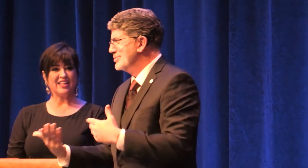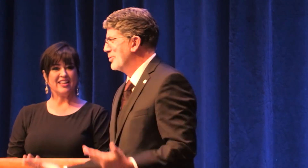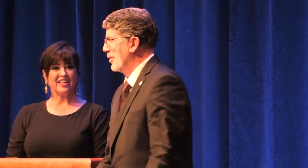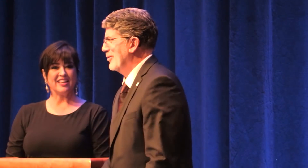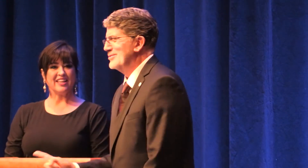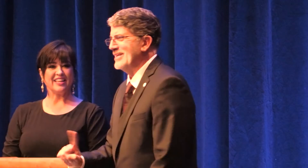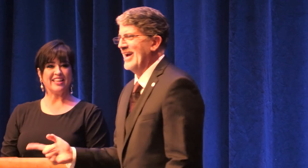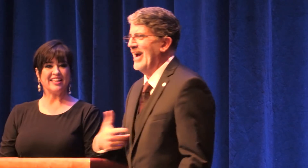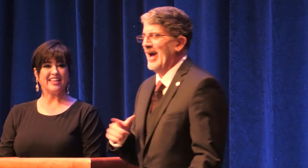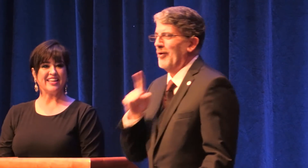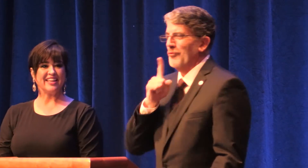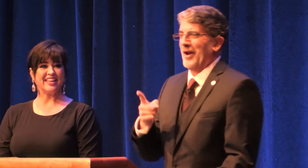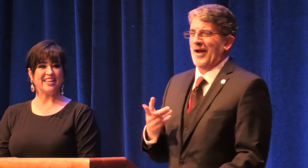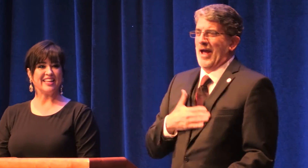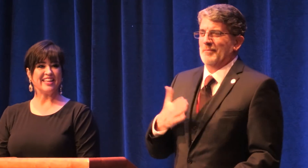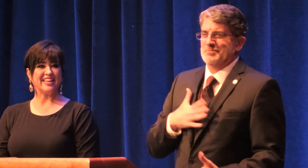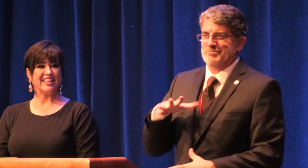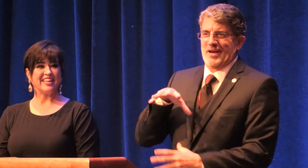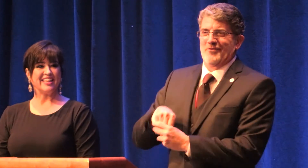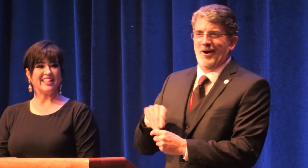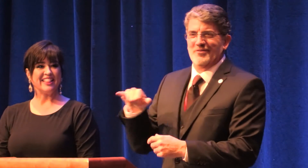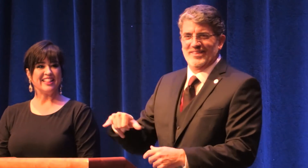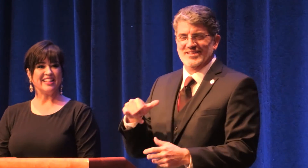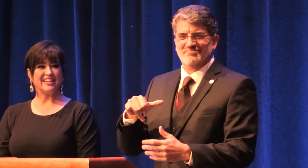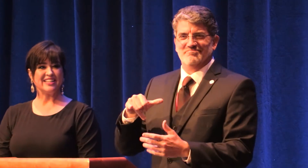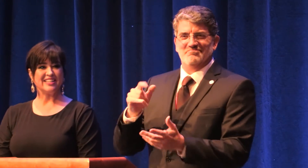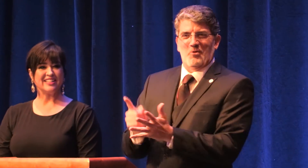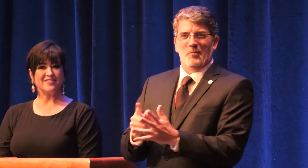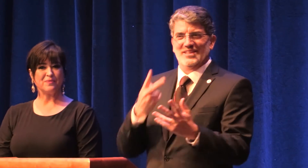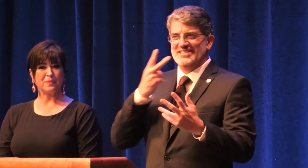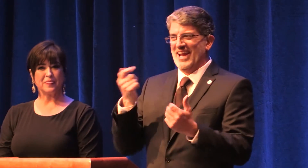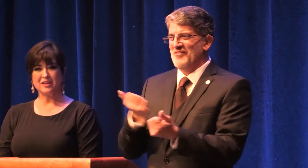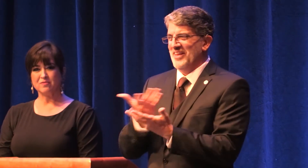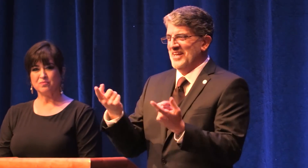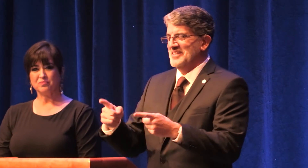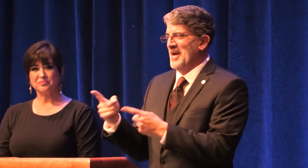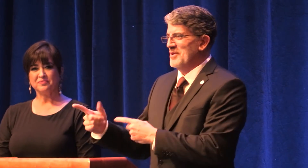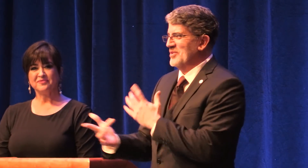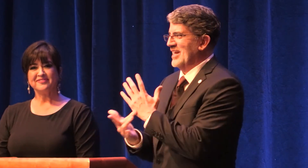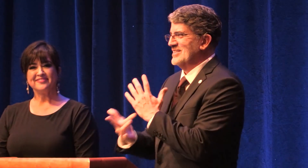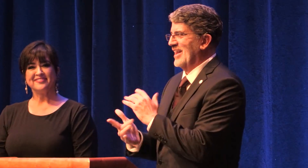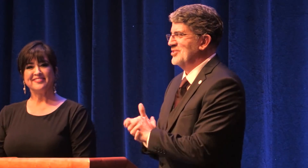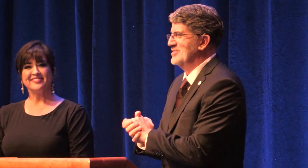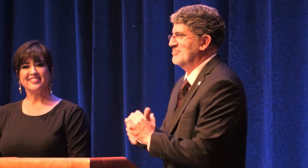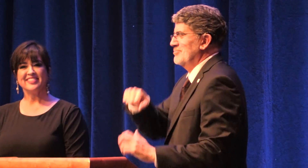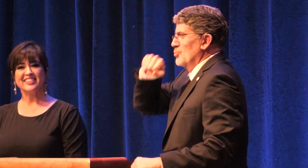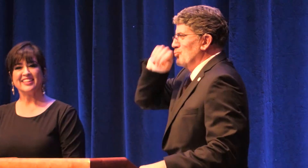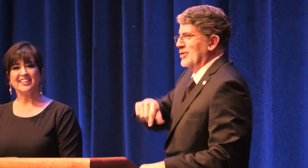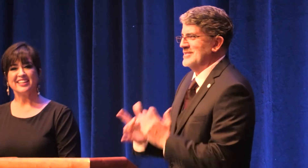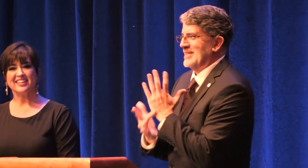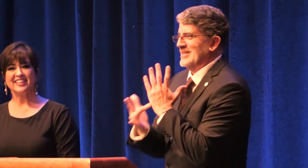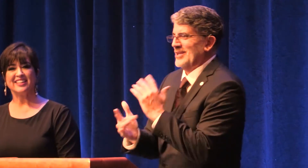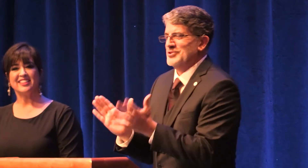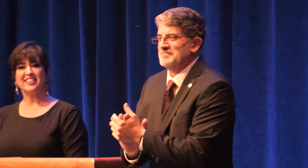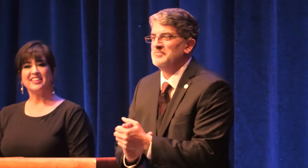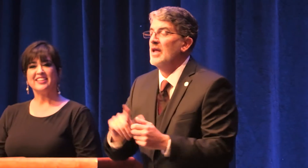with TDI so I can see the evolution of technology, and I'm so happy that I could be here to see this evolution